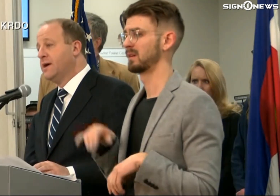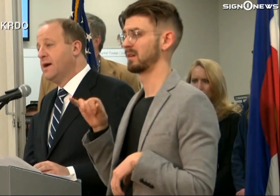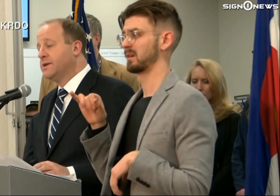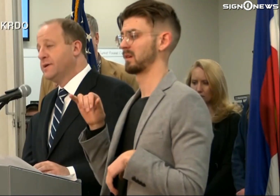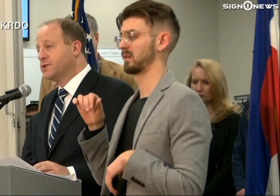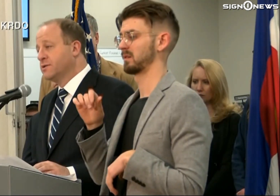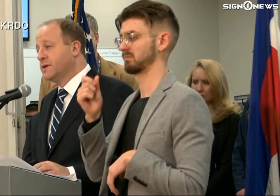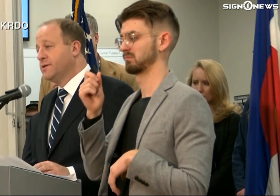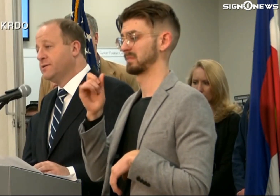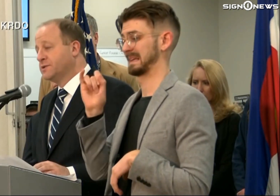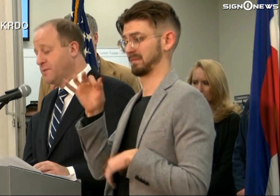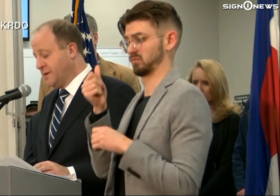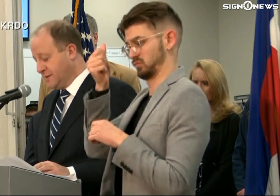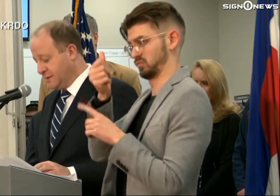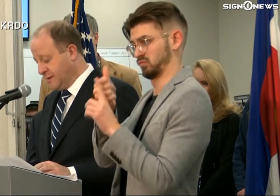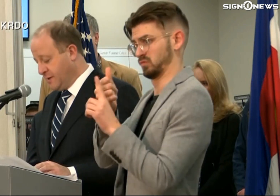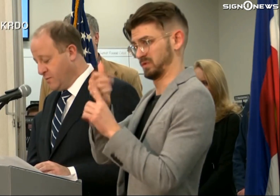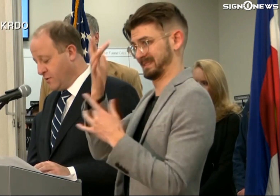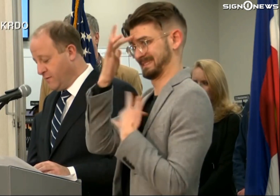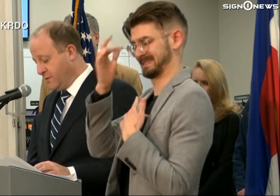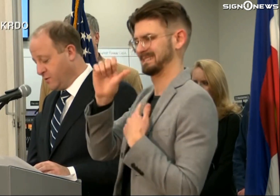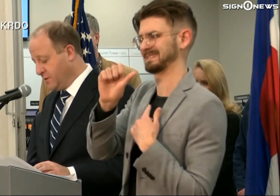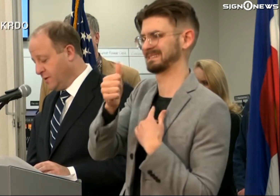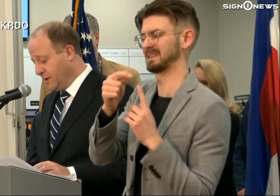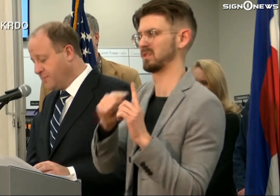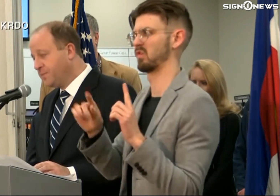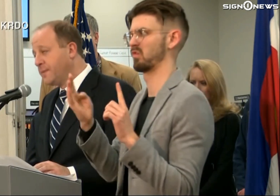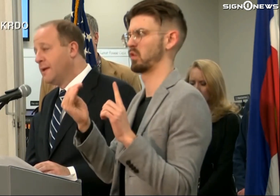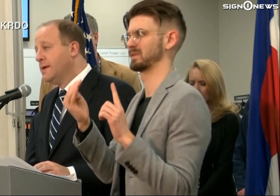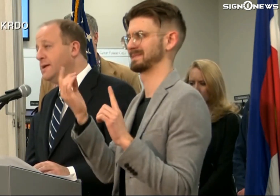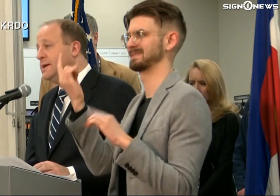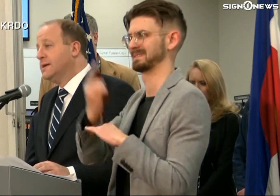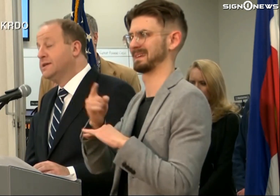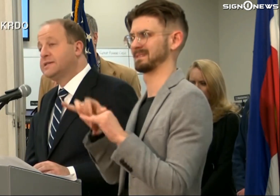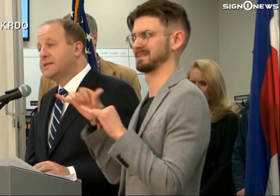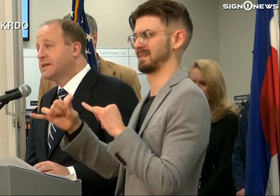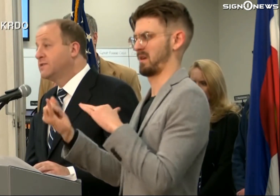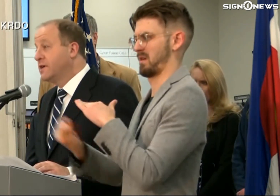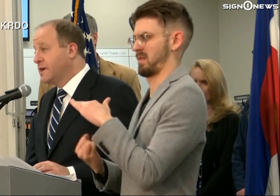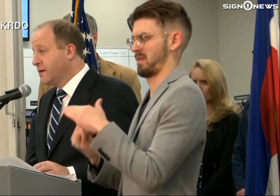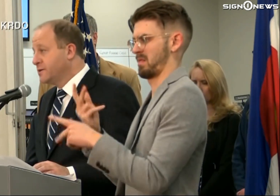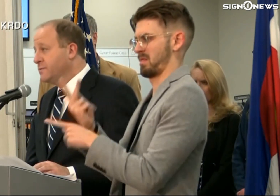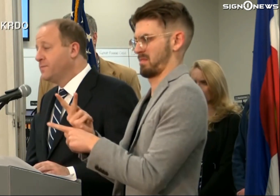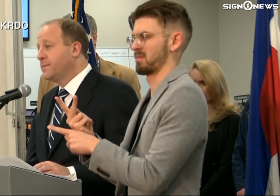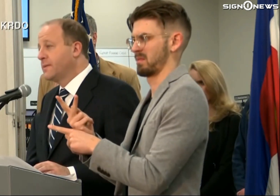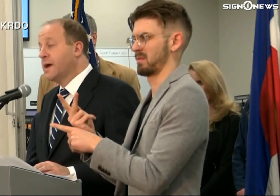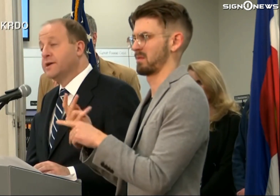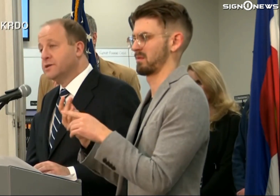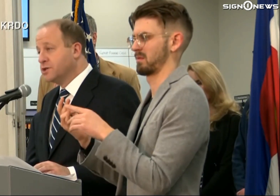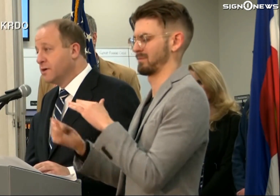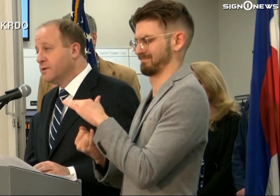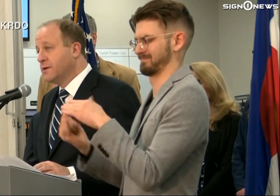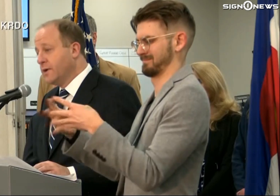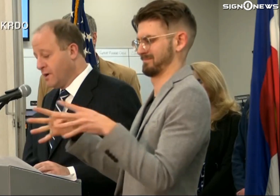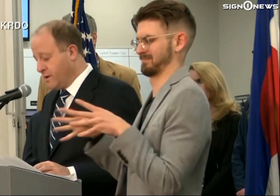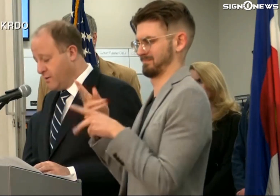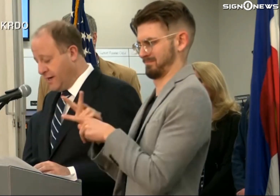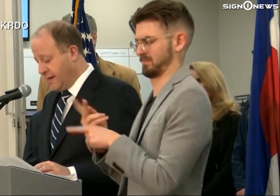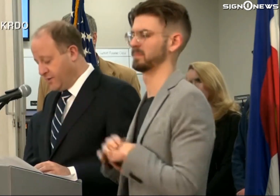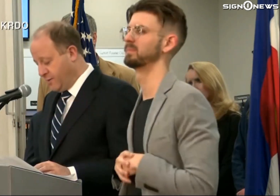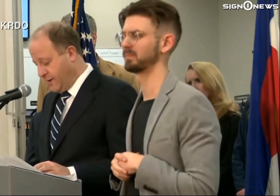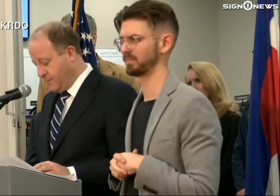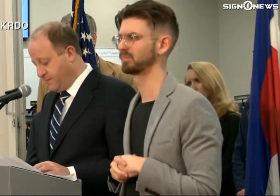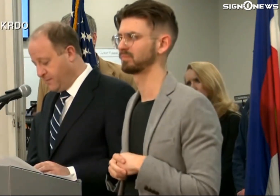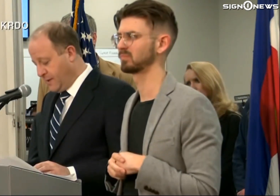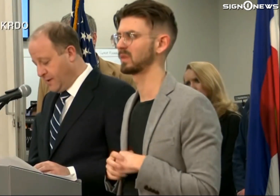days to make sure that you don't spread this to somebody more vulnerable. Look, this is a test of our character. I can assure you that we are going